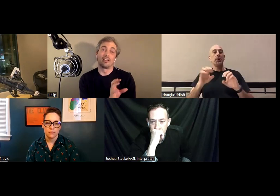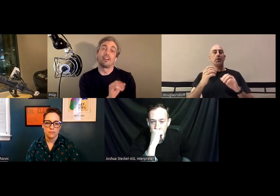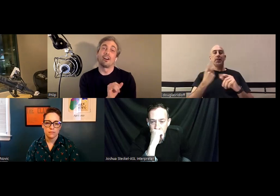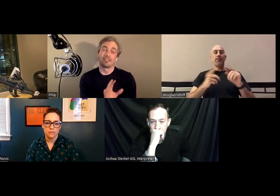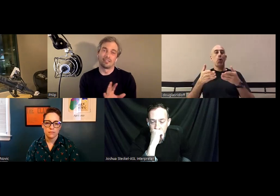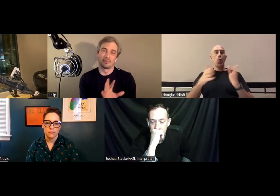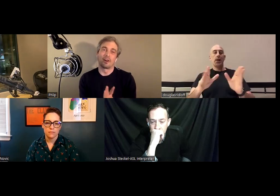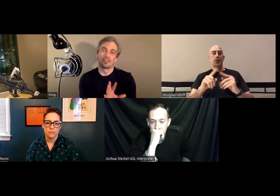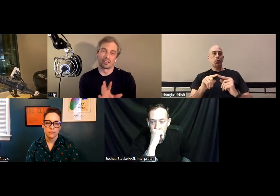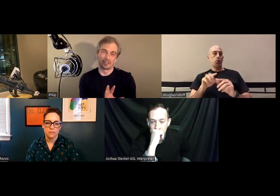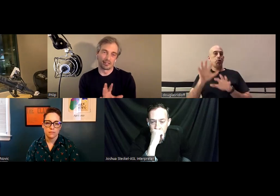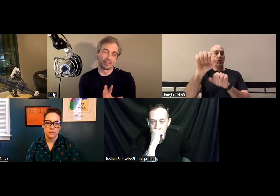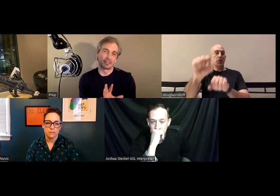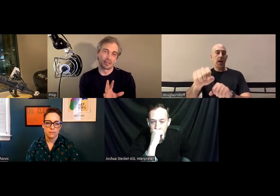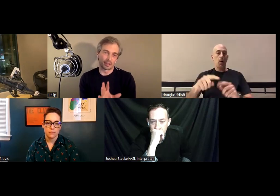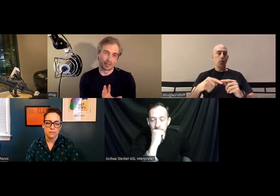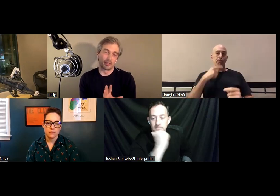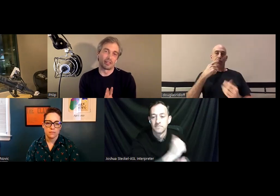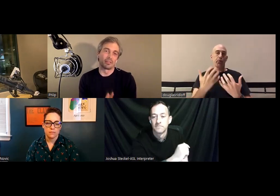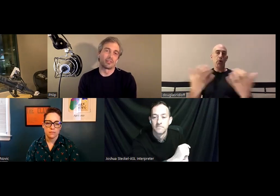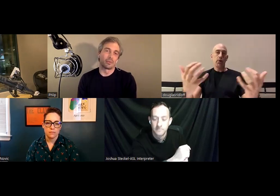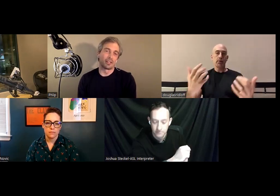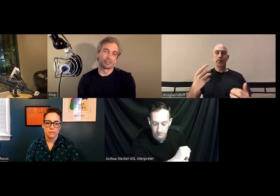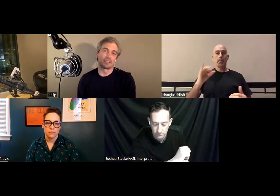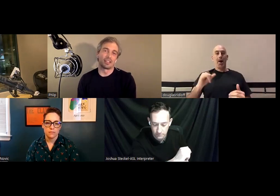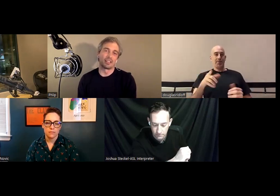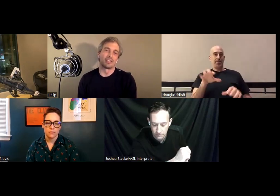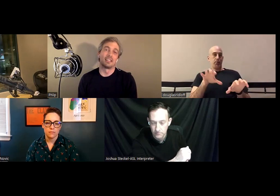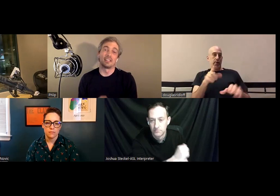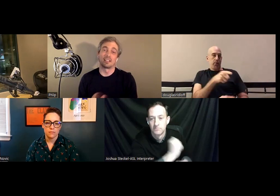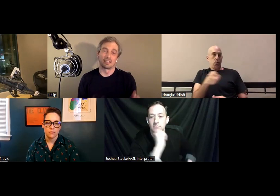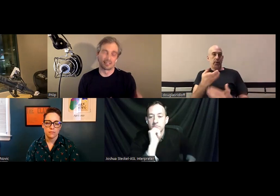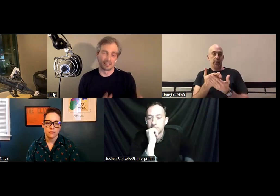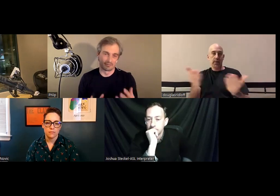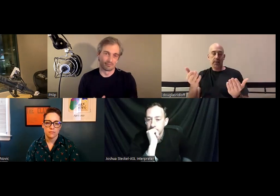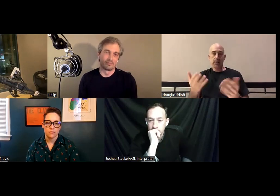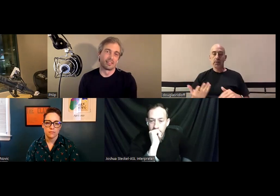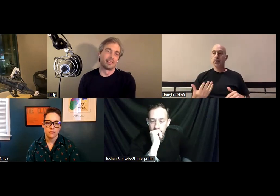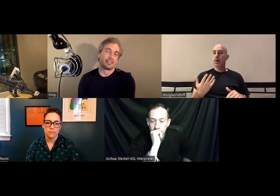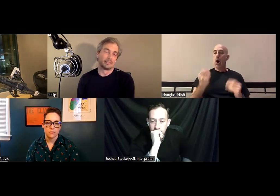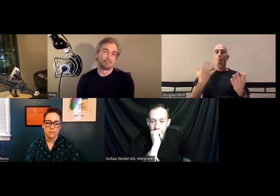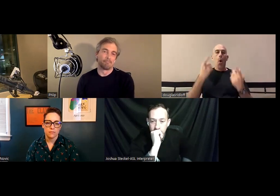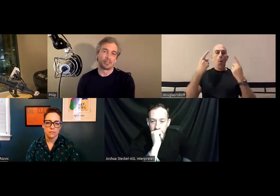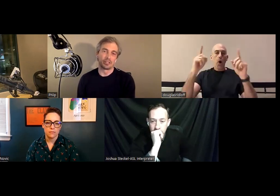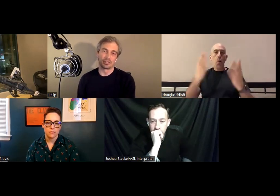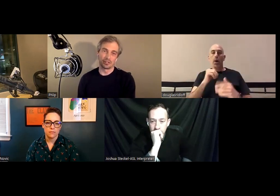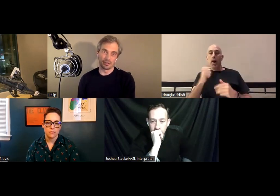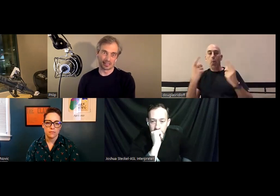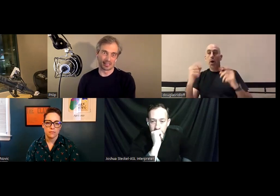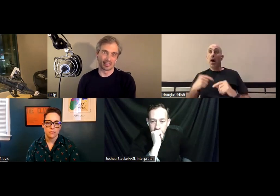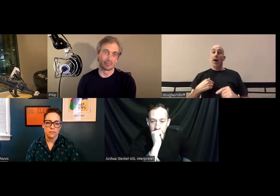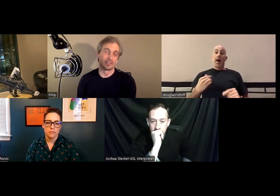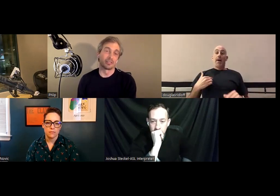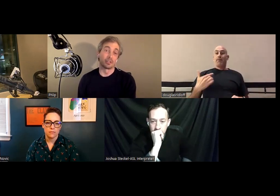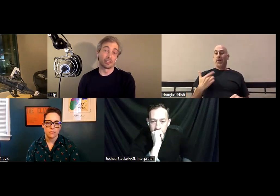we also had some art series that we did. We experimented with different ways to reach out to the audience to